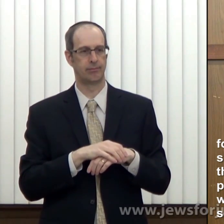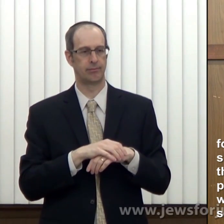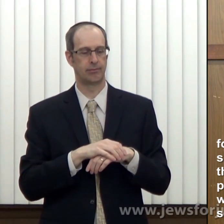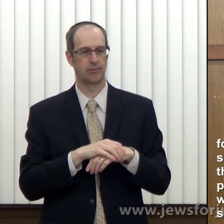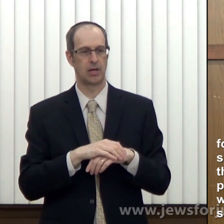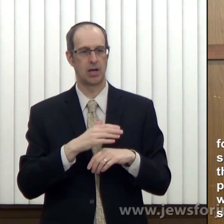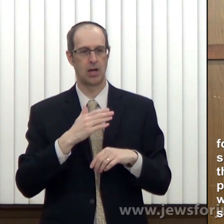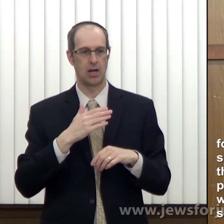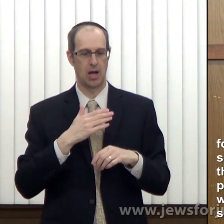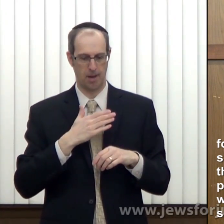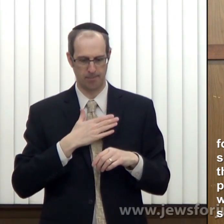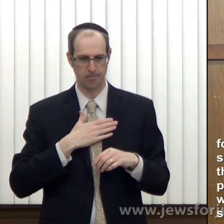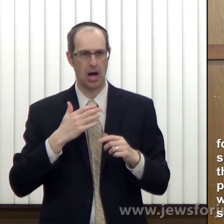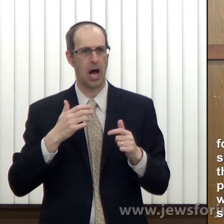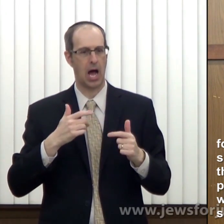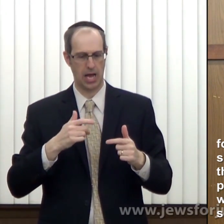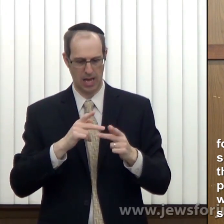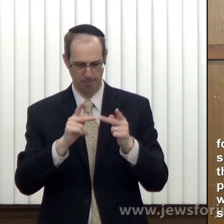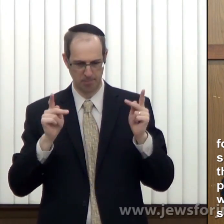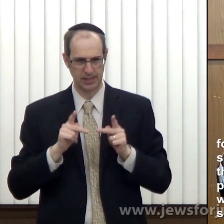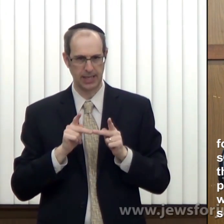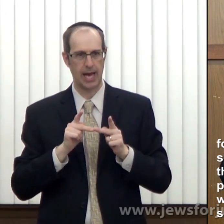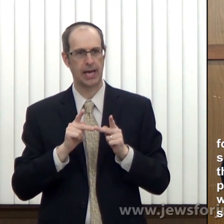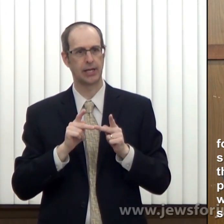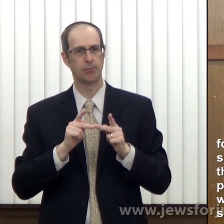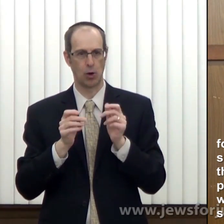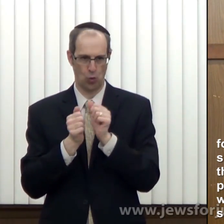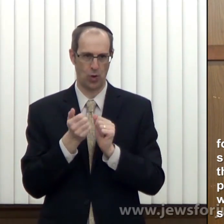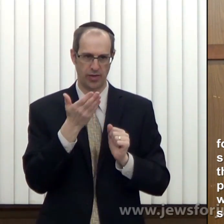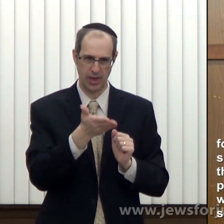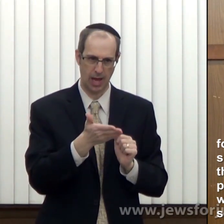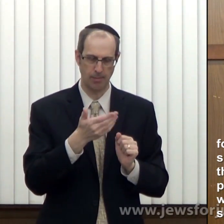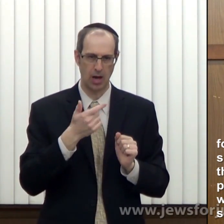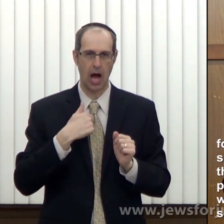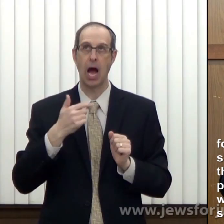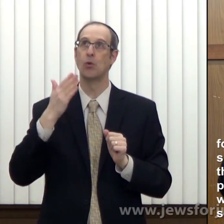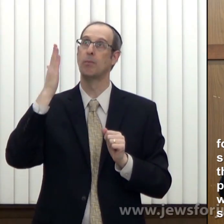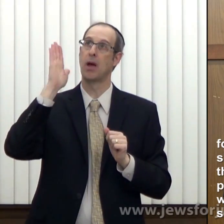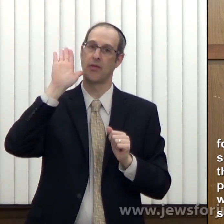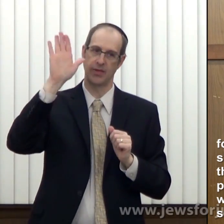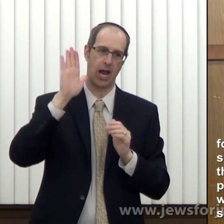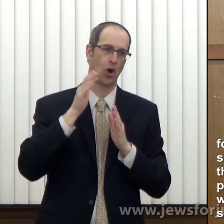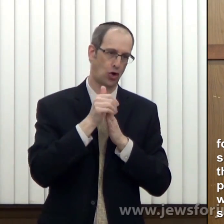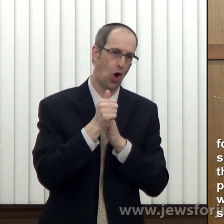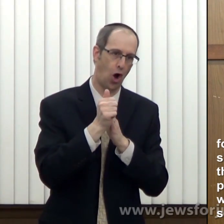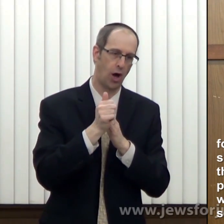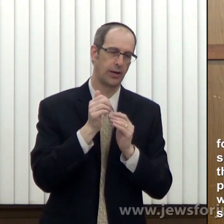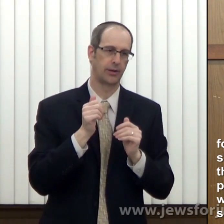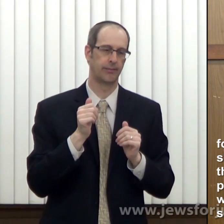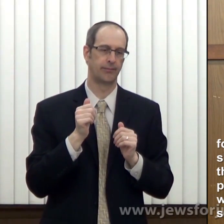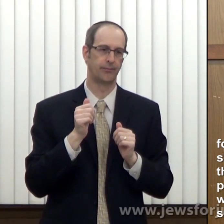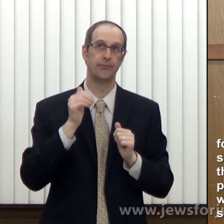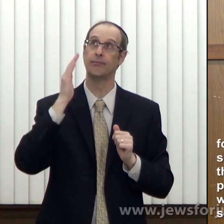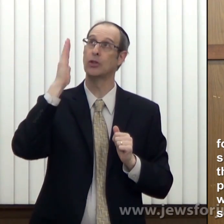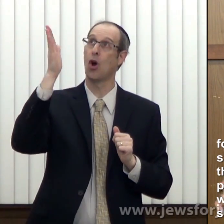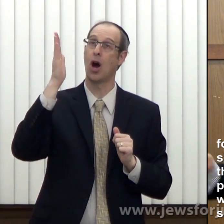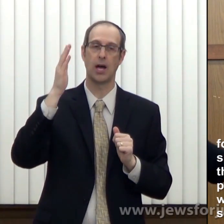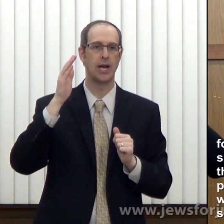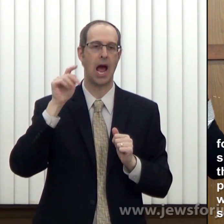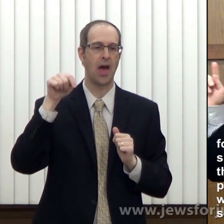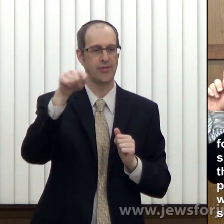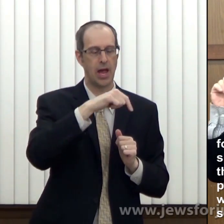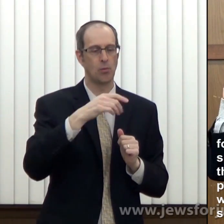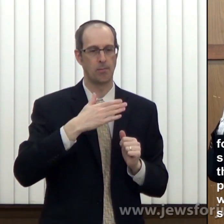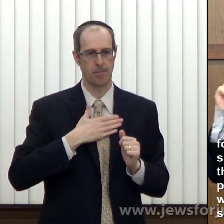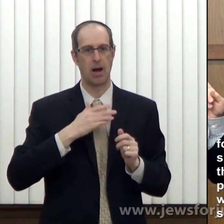My dwelling place will be with them. I will be their God, and they will be my people.